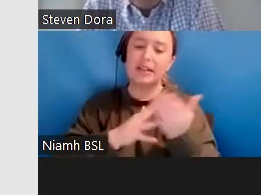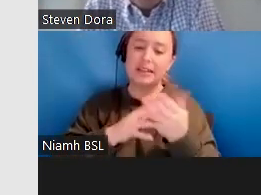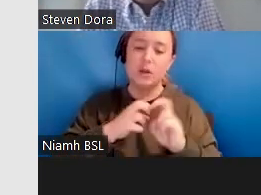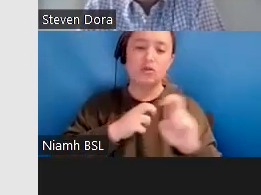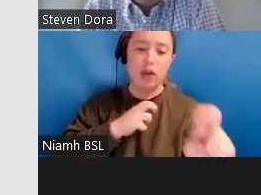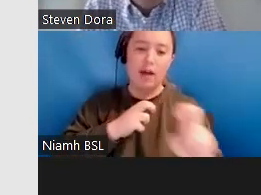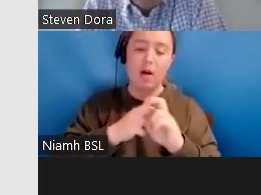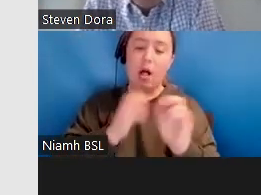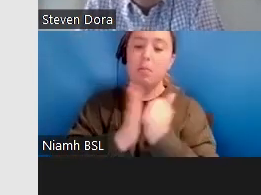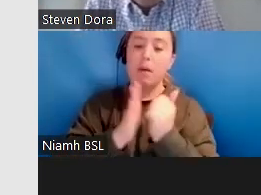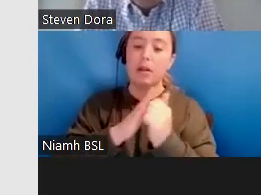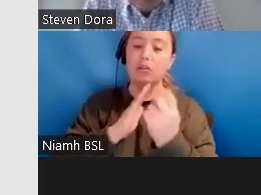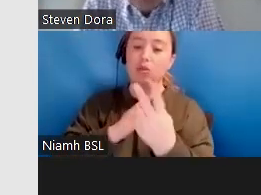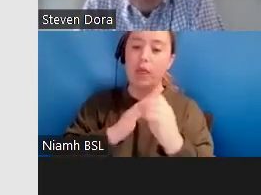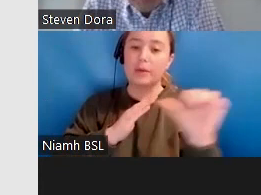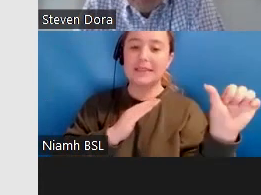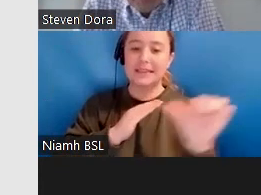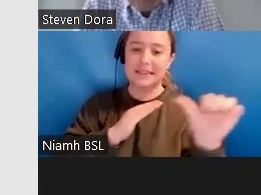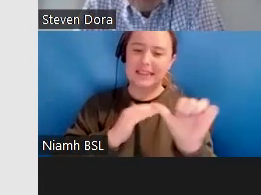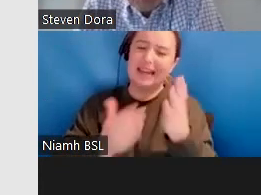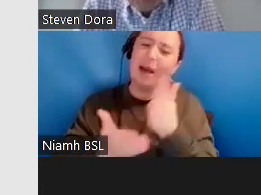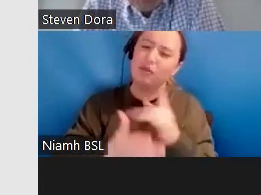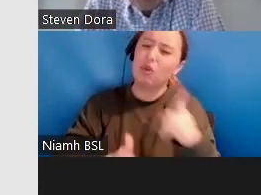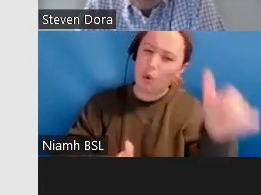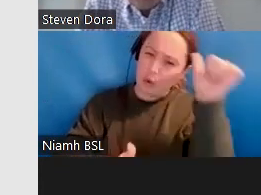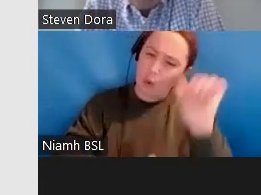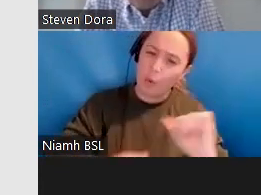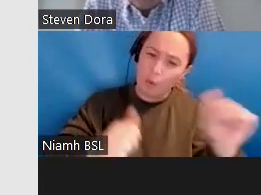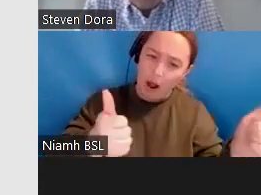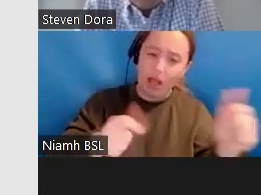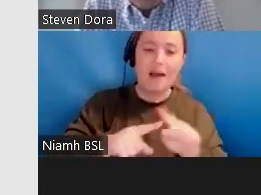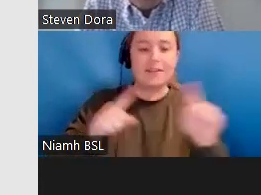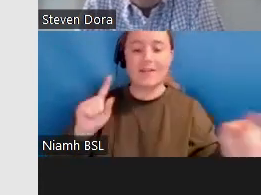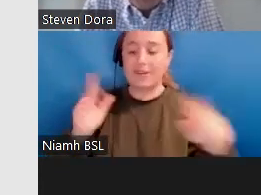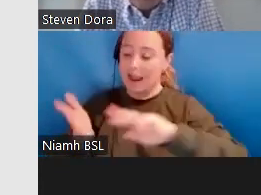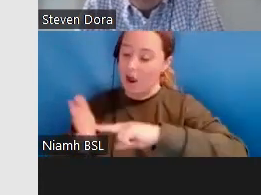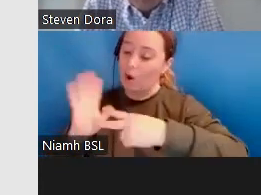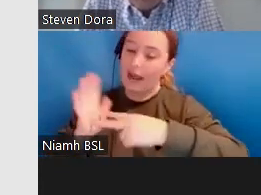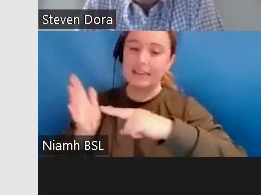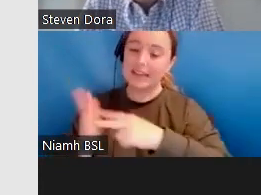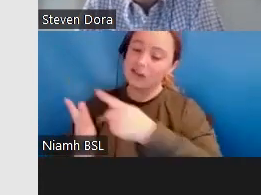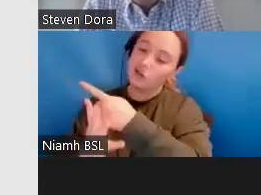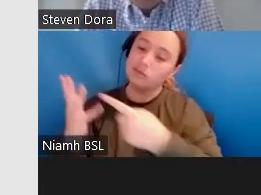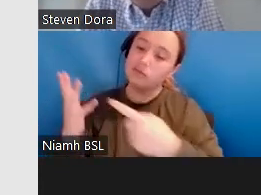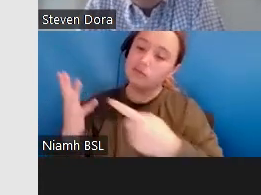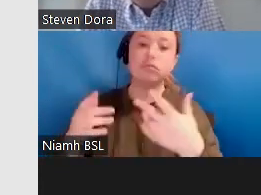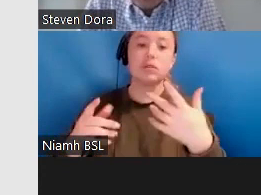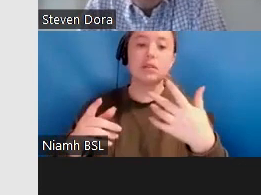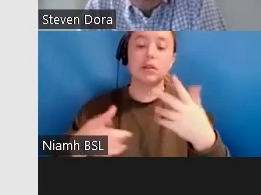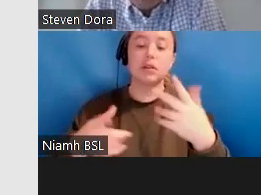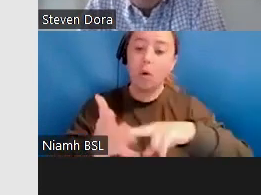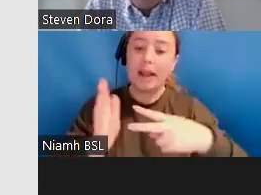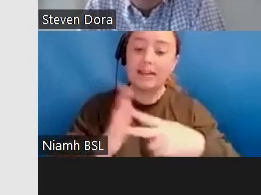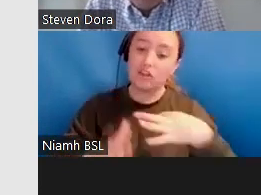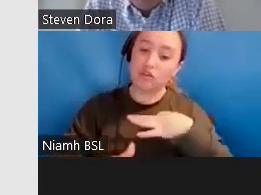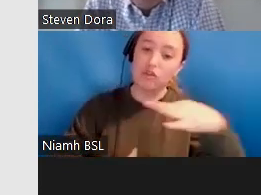familiar with. It was co-produced by a wide range of organisations and individuals, including those with disabilities and the organisations that